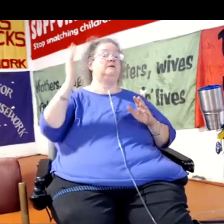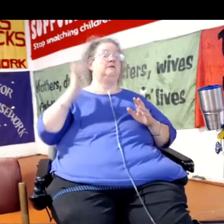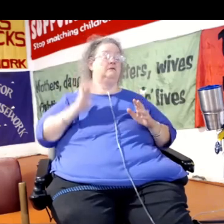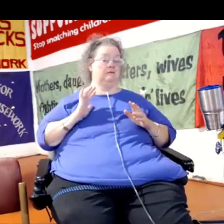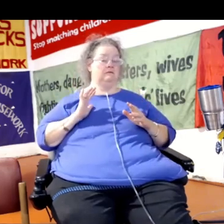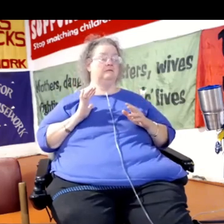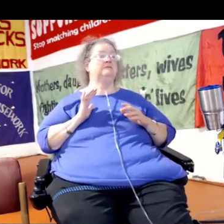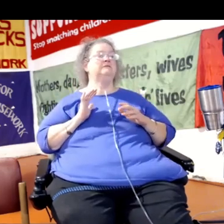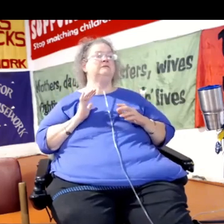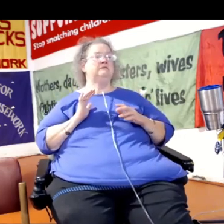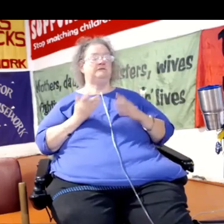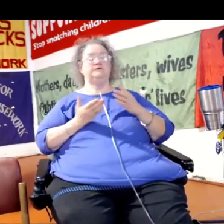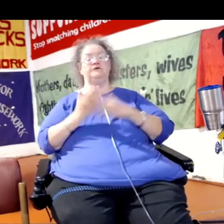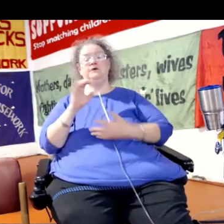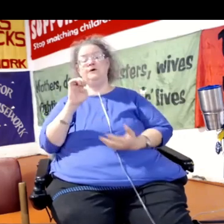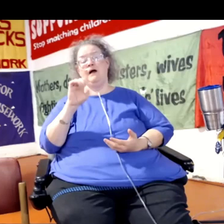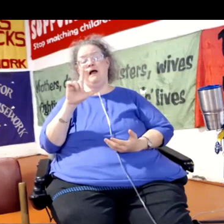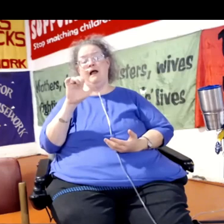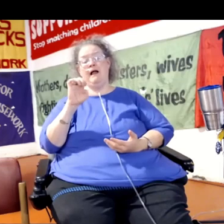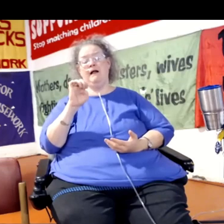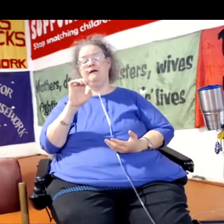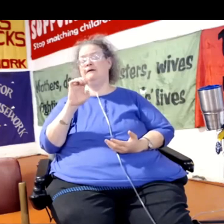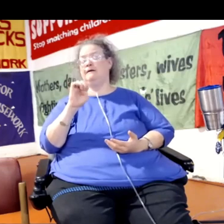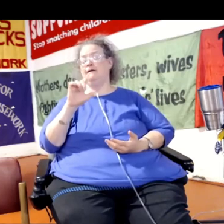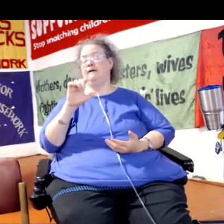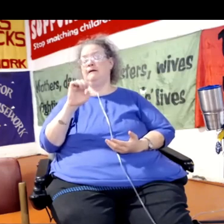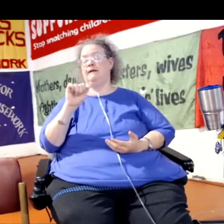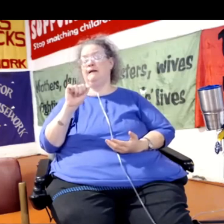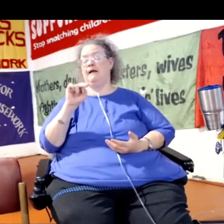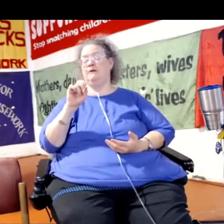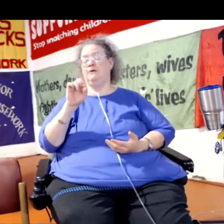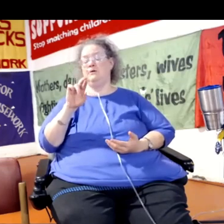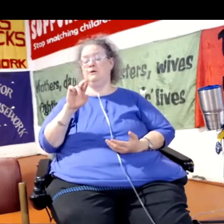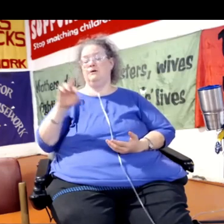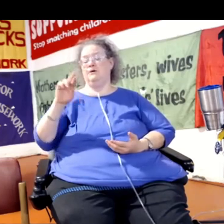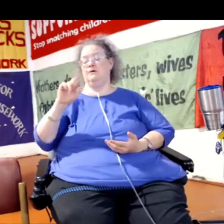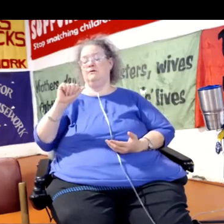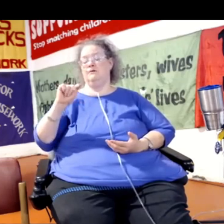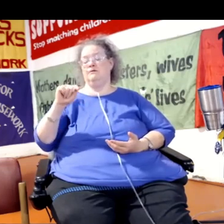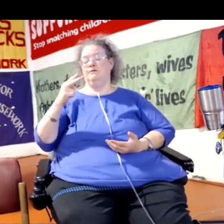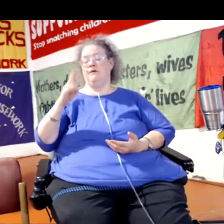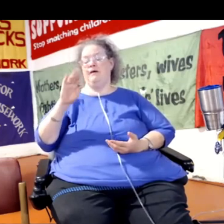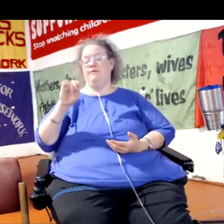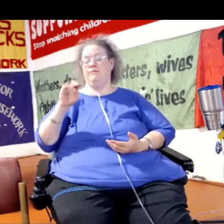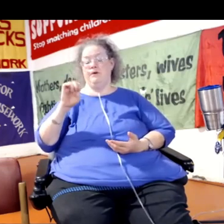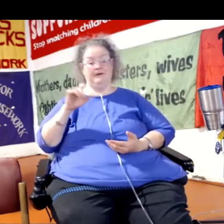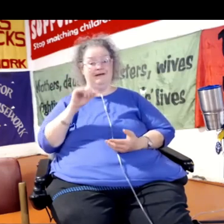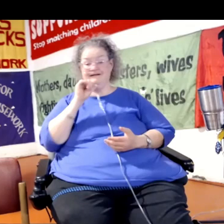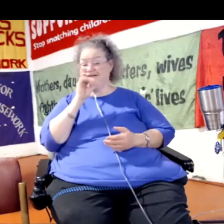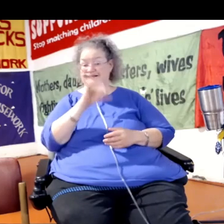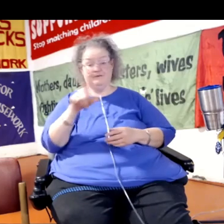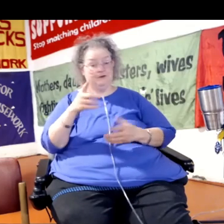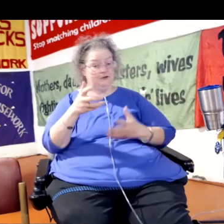through Eleanor Rathbone. Because when it came in, although it wasn't what she wanted and it was